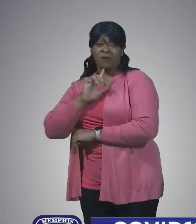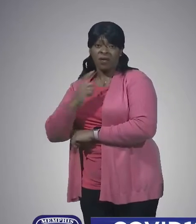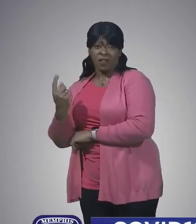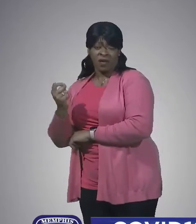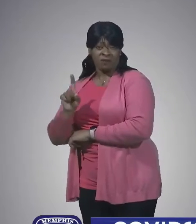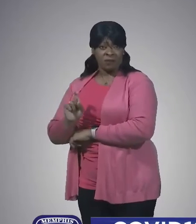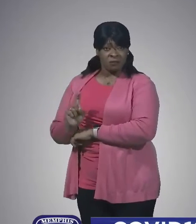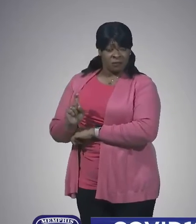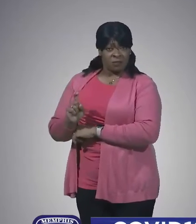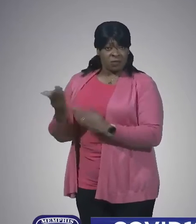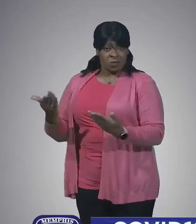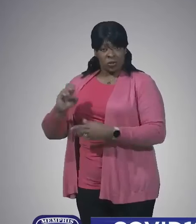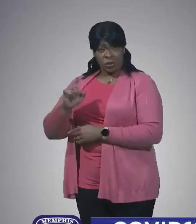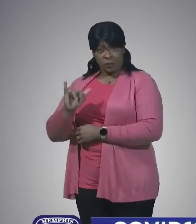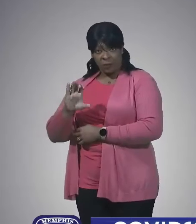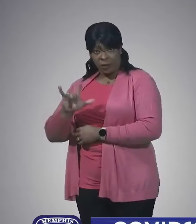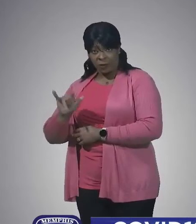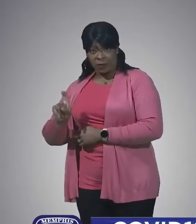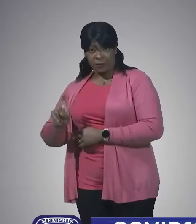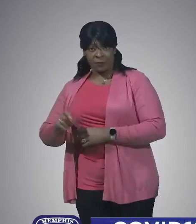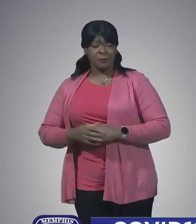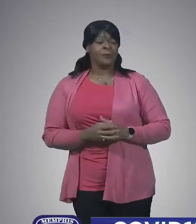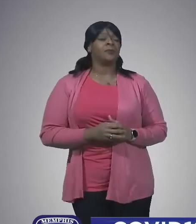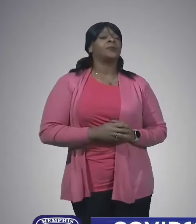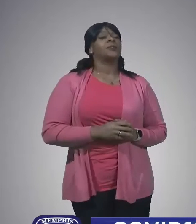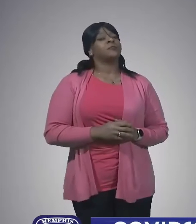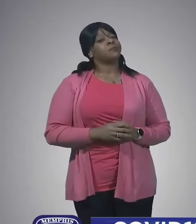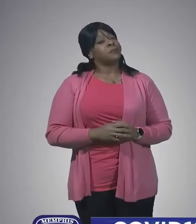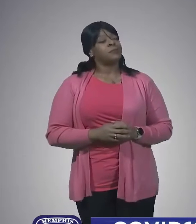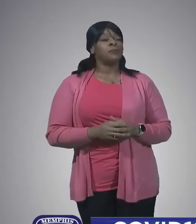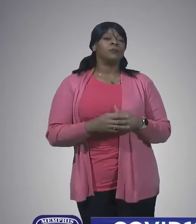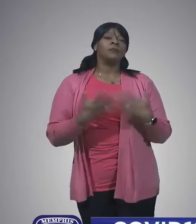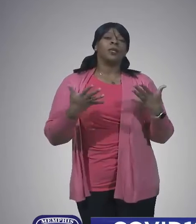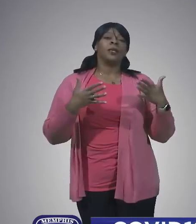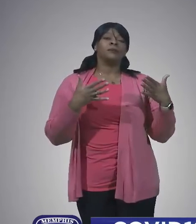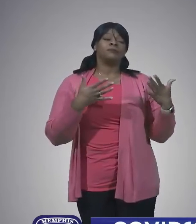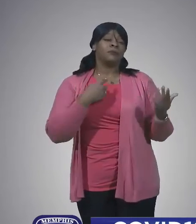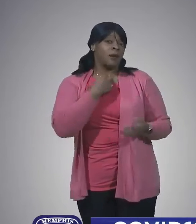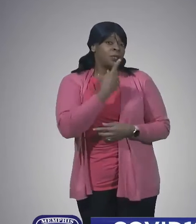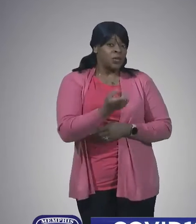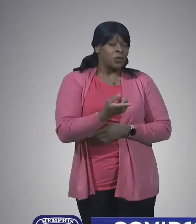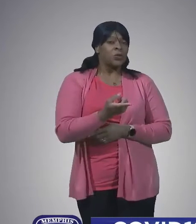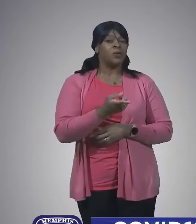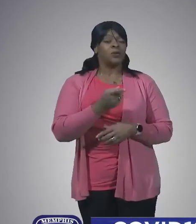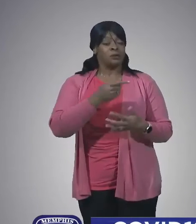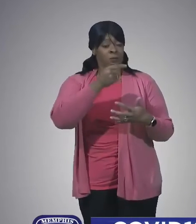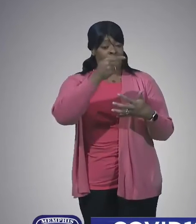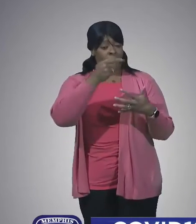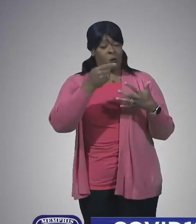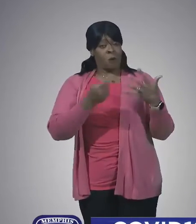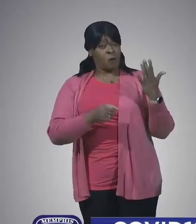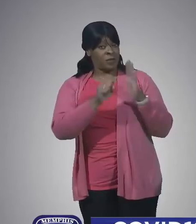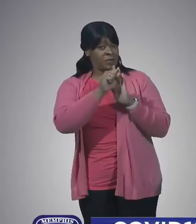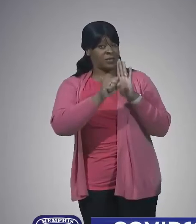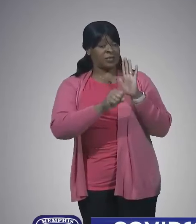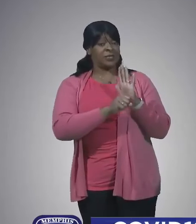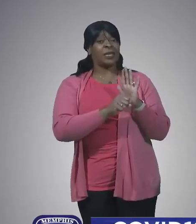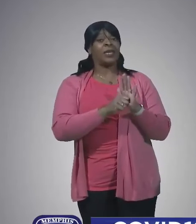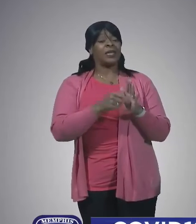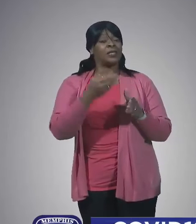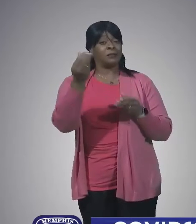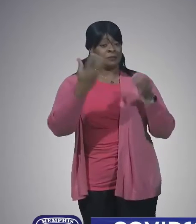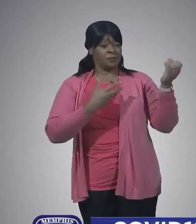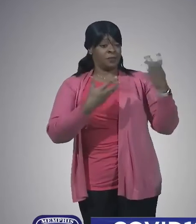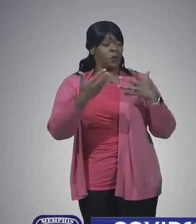11-year-olds here in Shelby County? Well, what I can tell you is that on all of the state calls that we've had with the